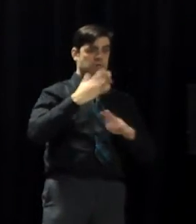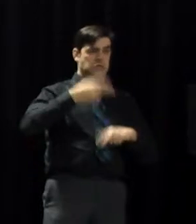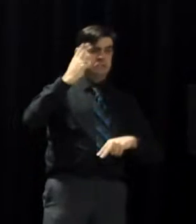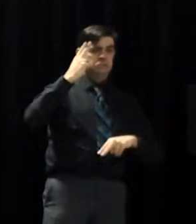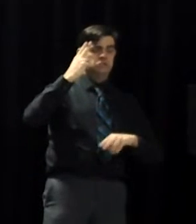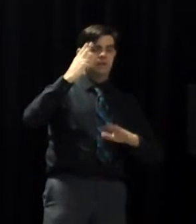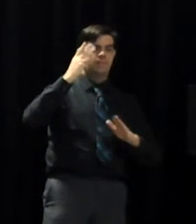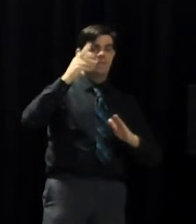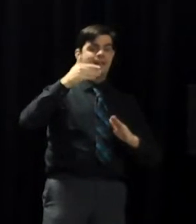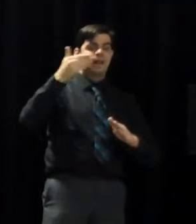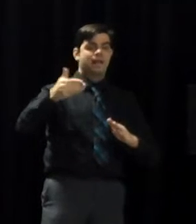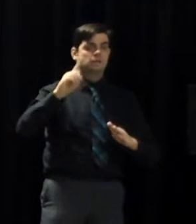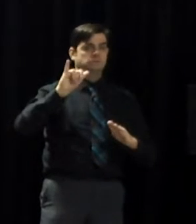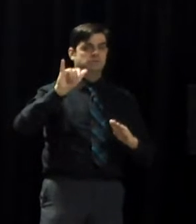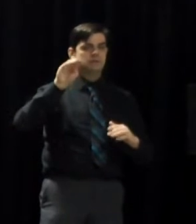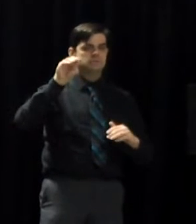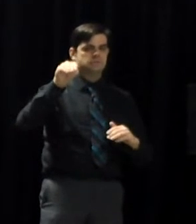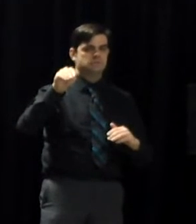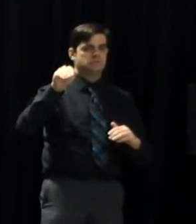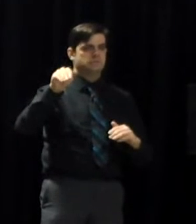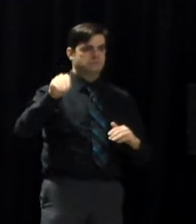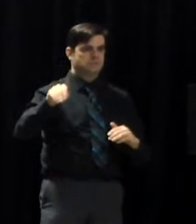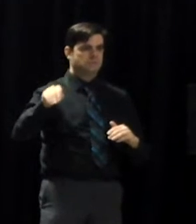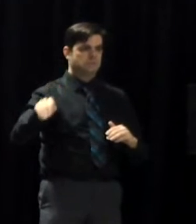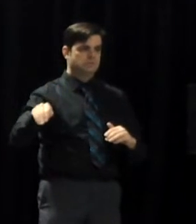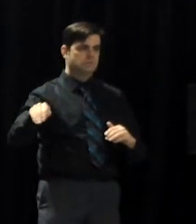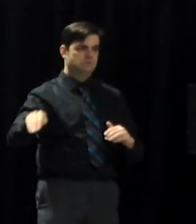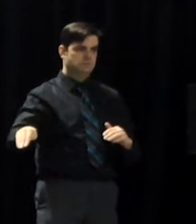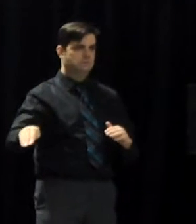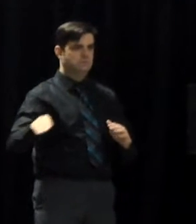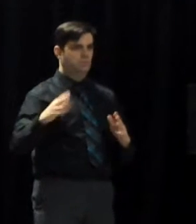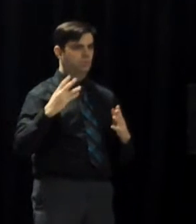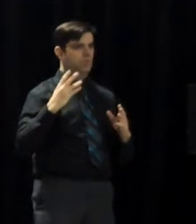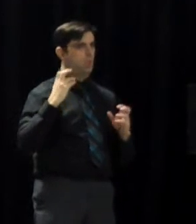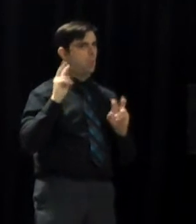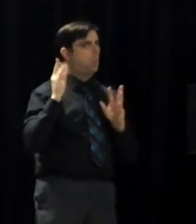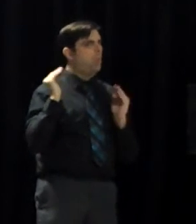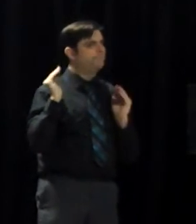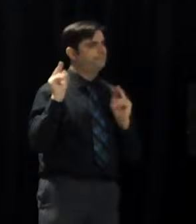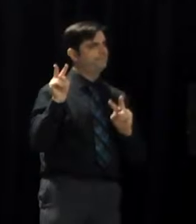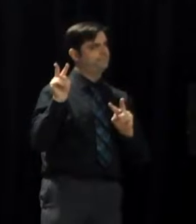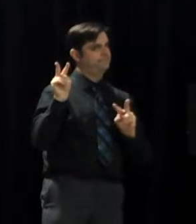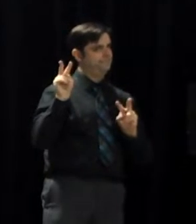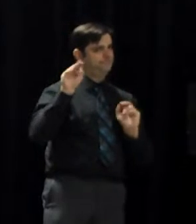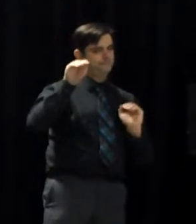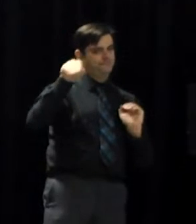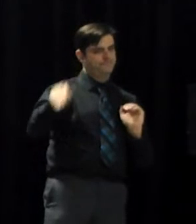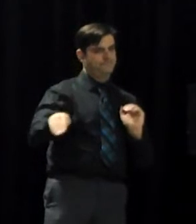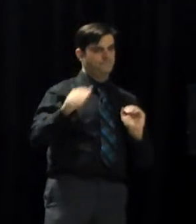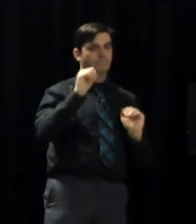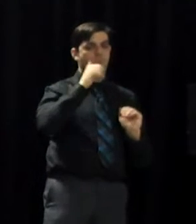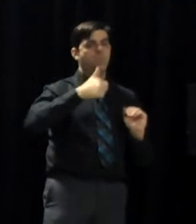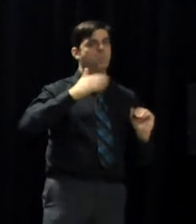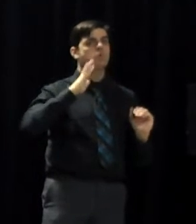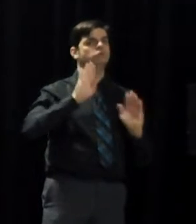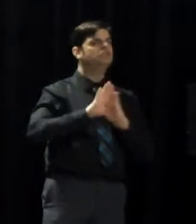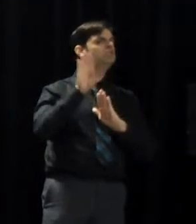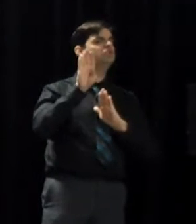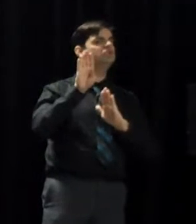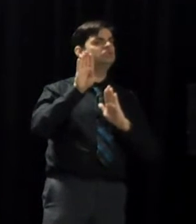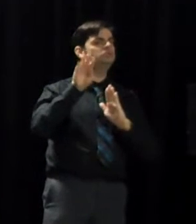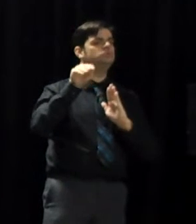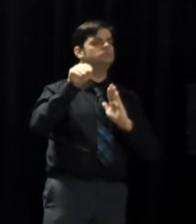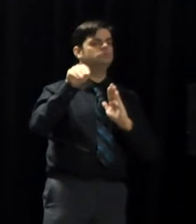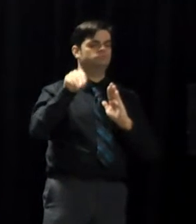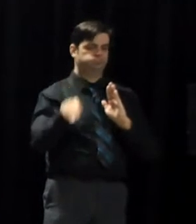out. Looking at who's been impacted, 7,188 females,